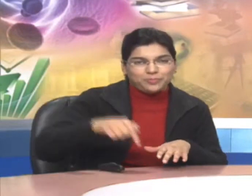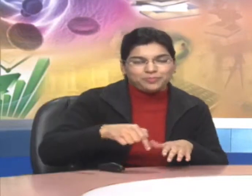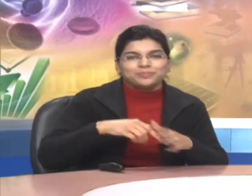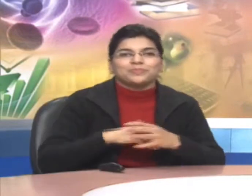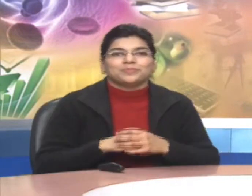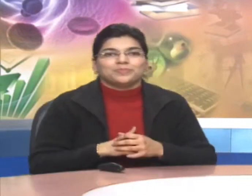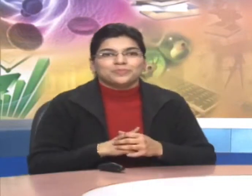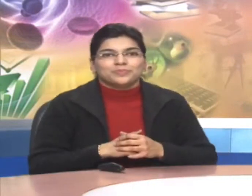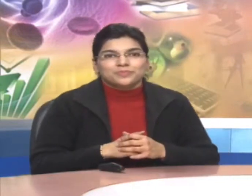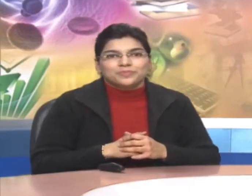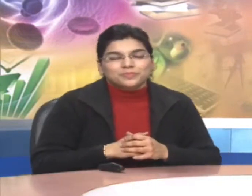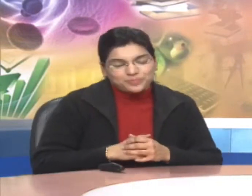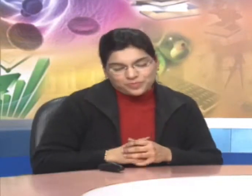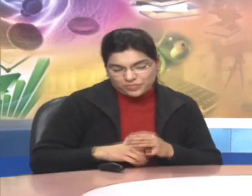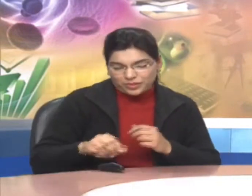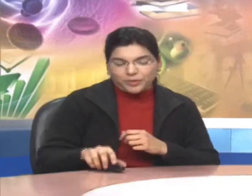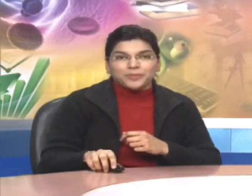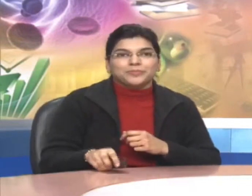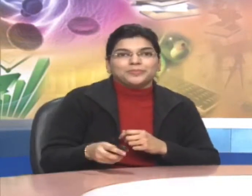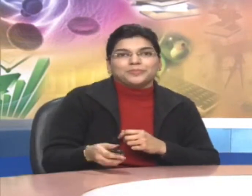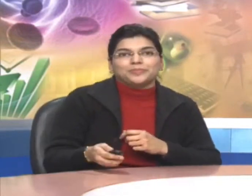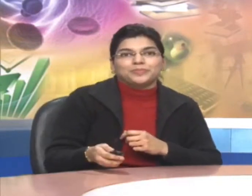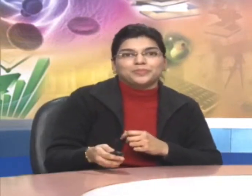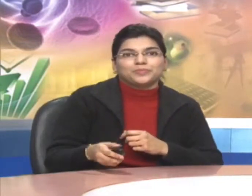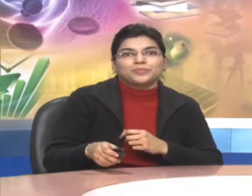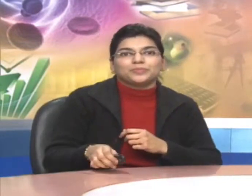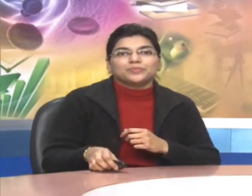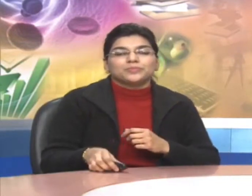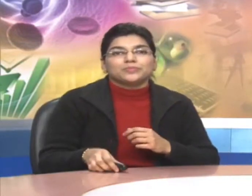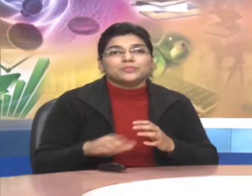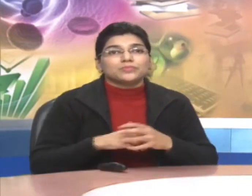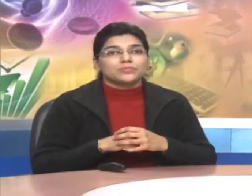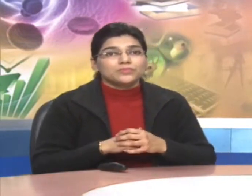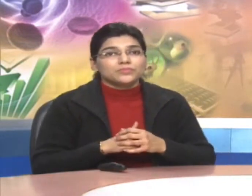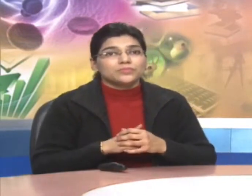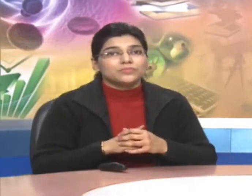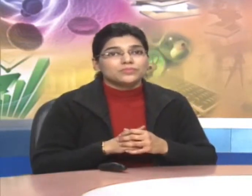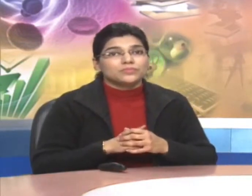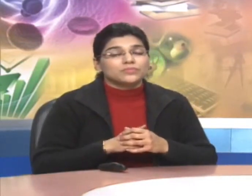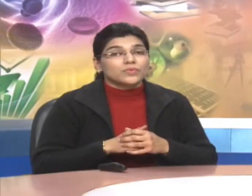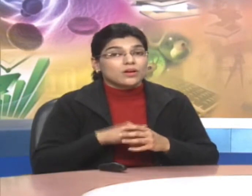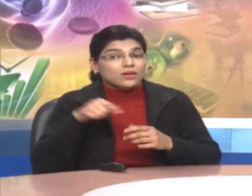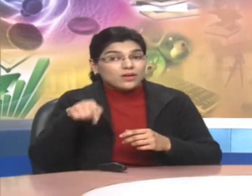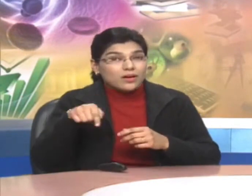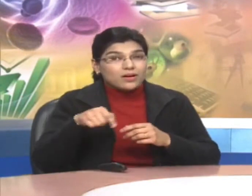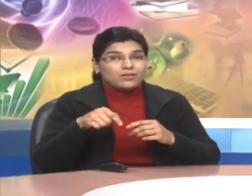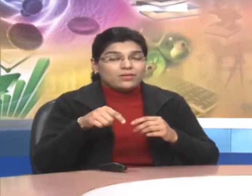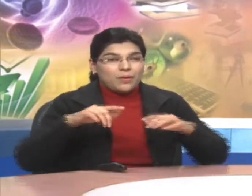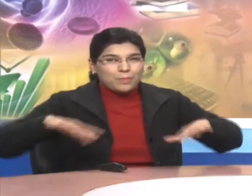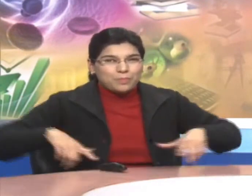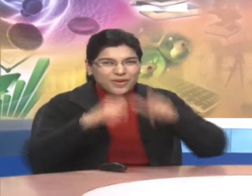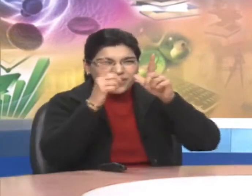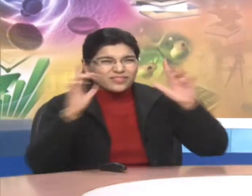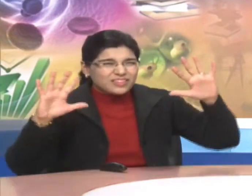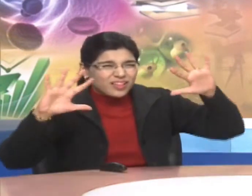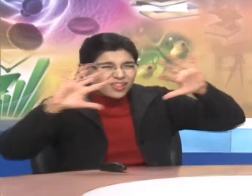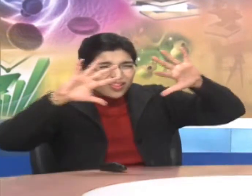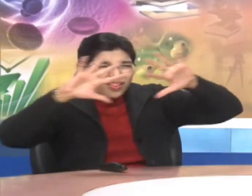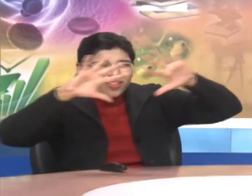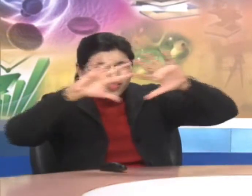his earth, followed by an engine. The overland